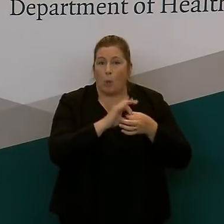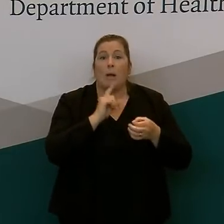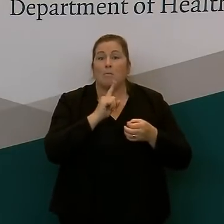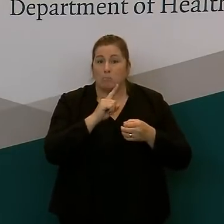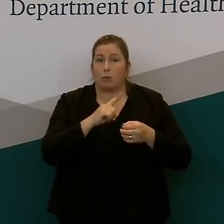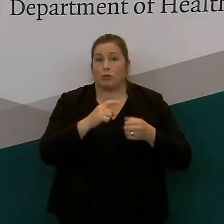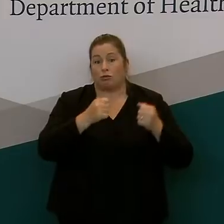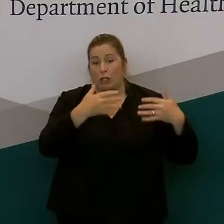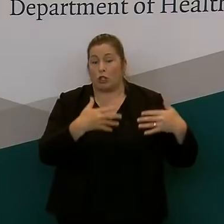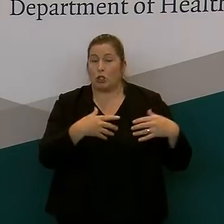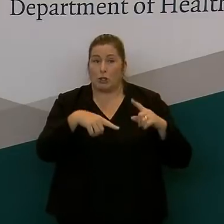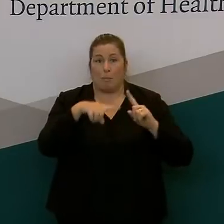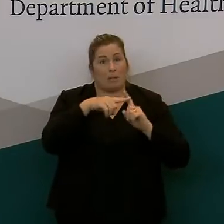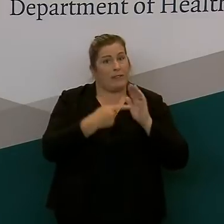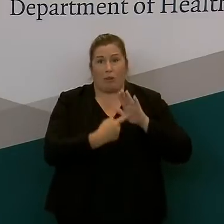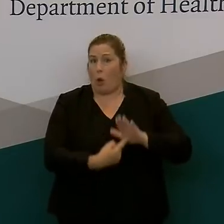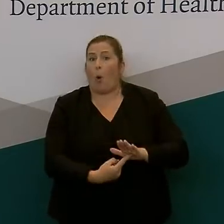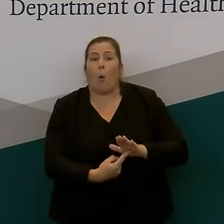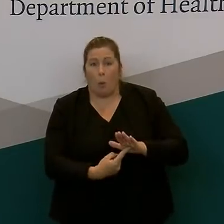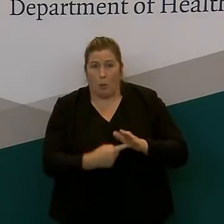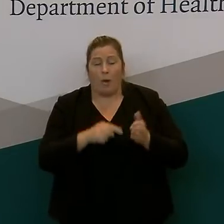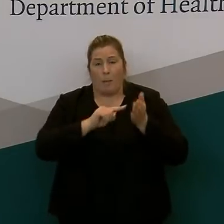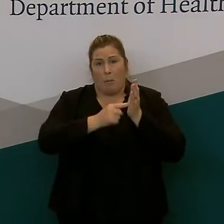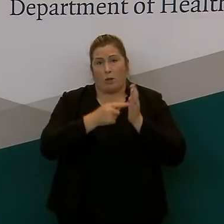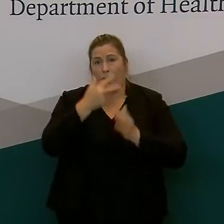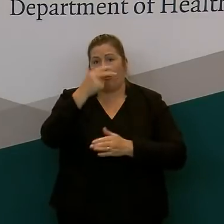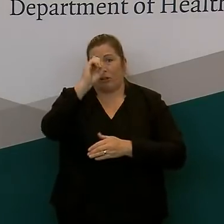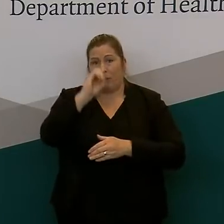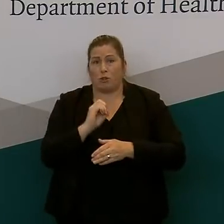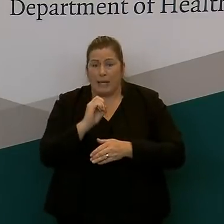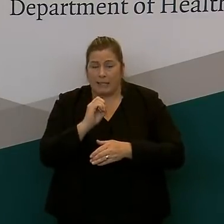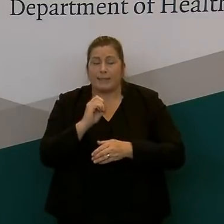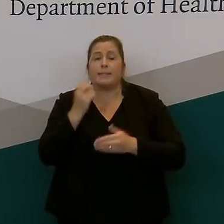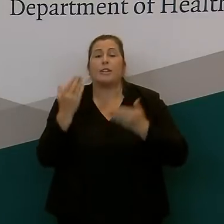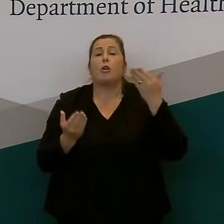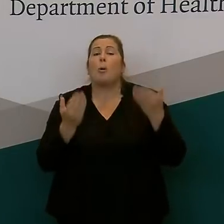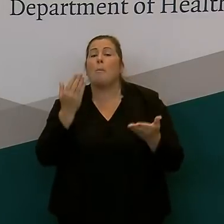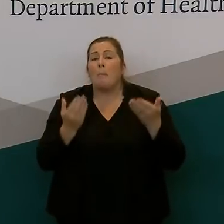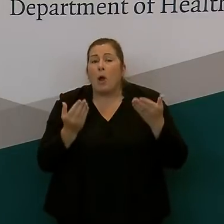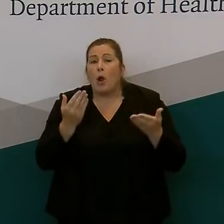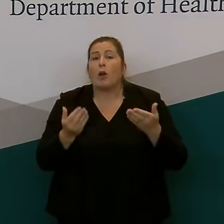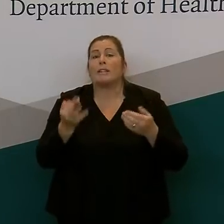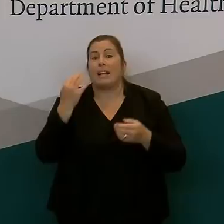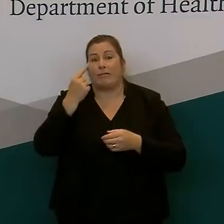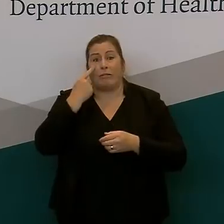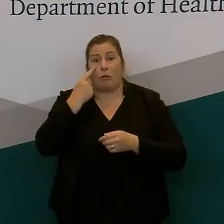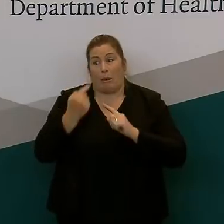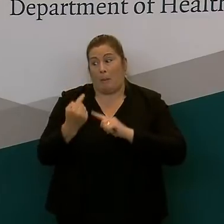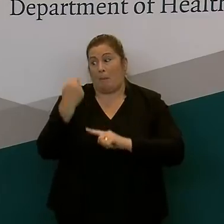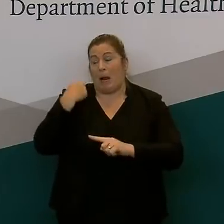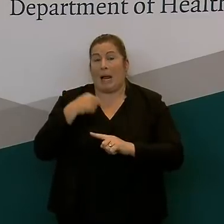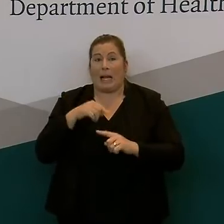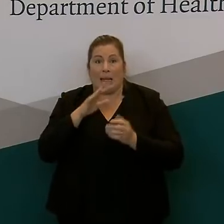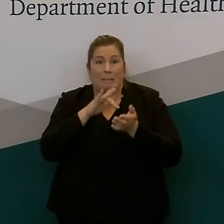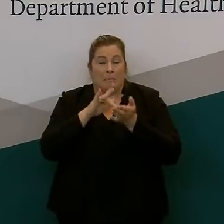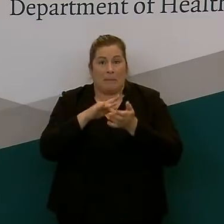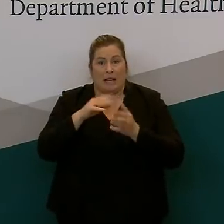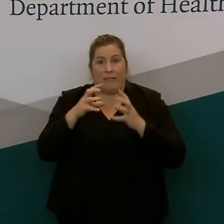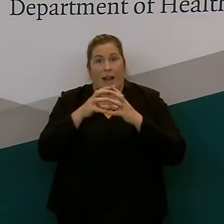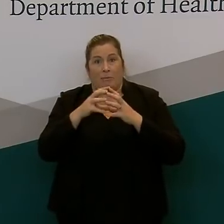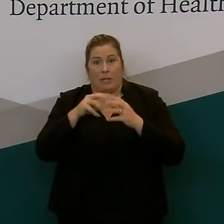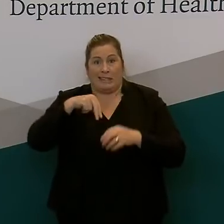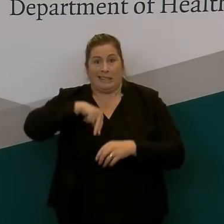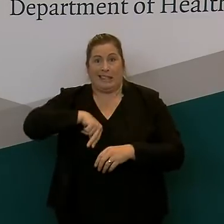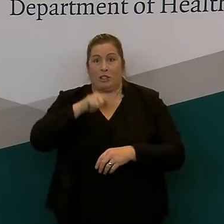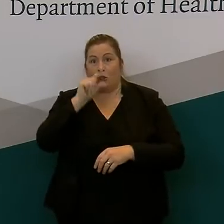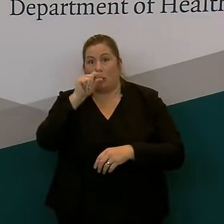positive, very low indeed at 0.3%, compared, for instance, with back in mid-April where we were looking at almost 20% of